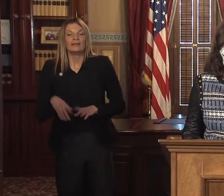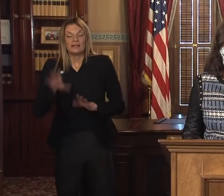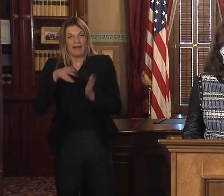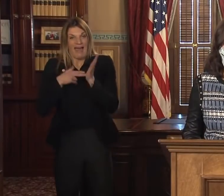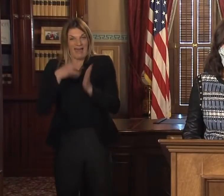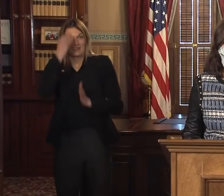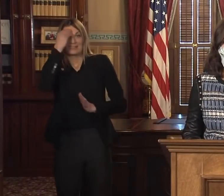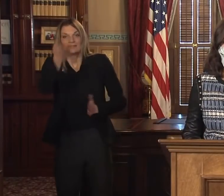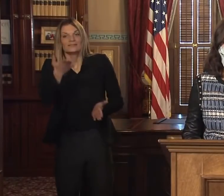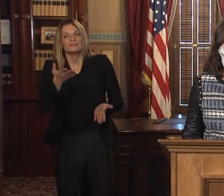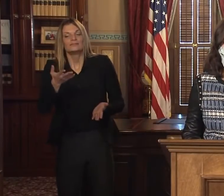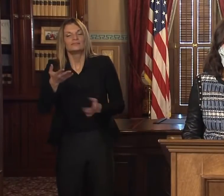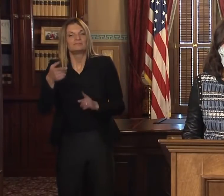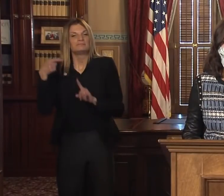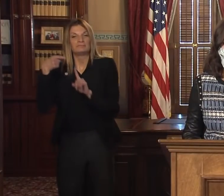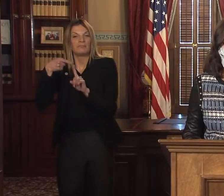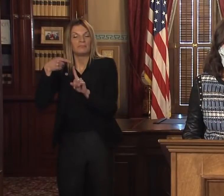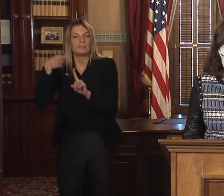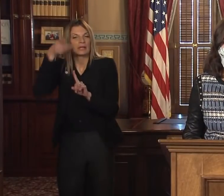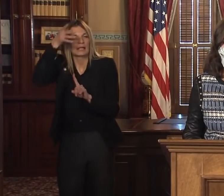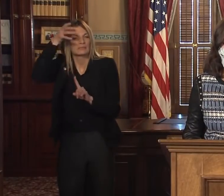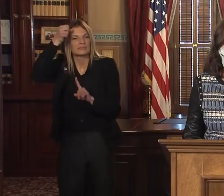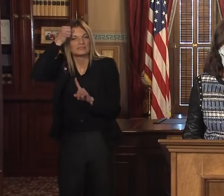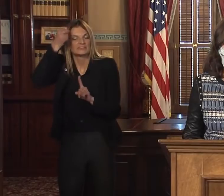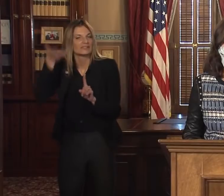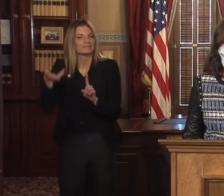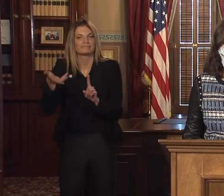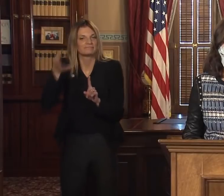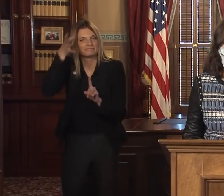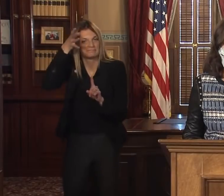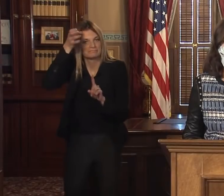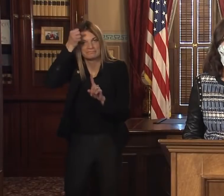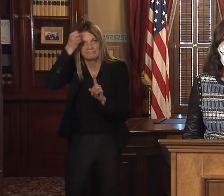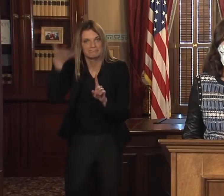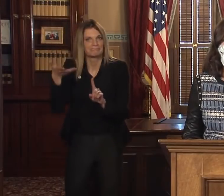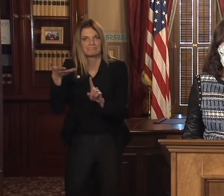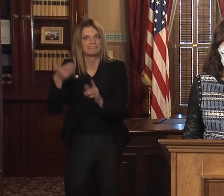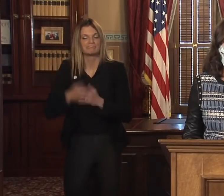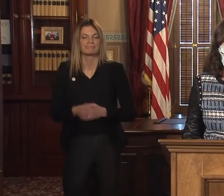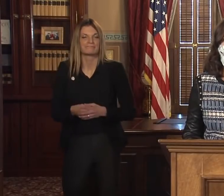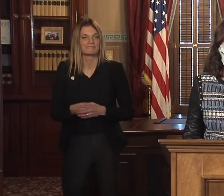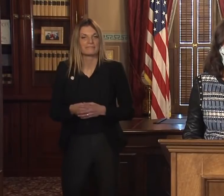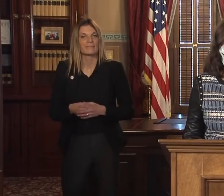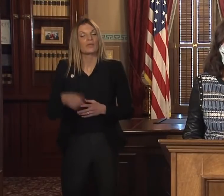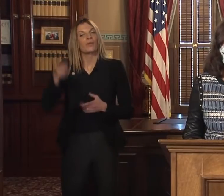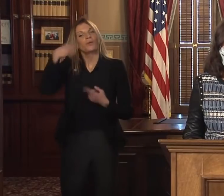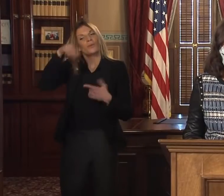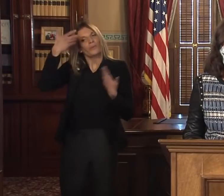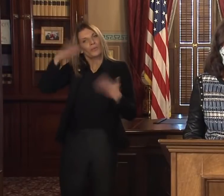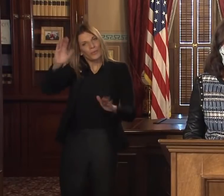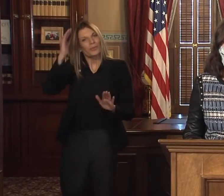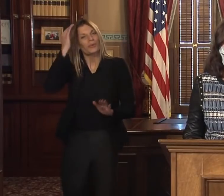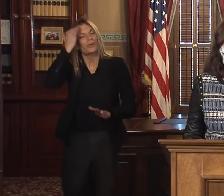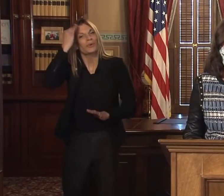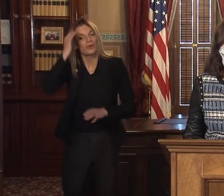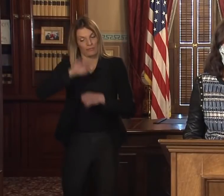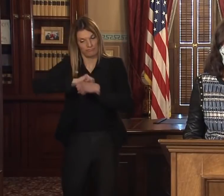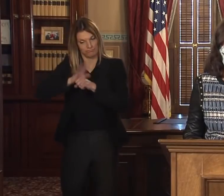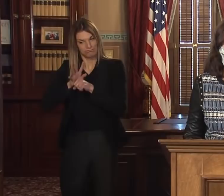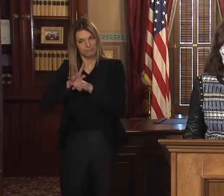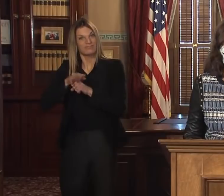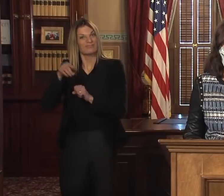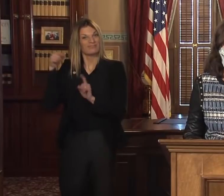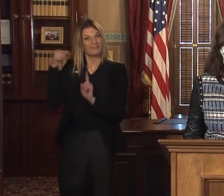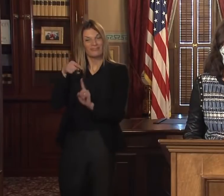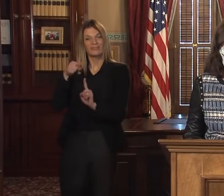order of any kind for people to acknowledge that this virus could uniquely harm your loved ones if you pull